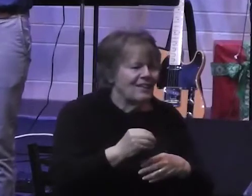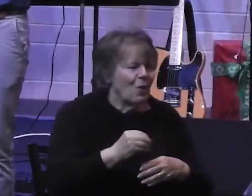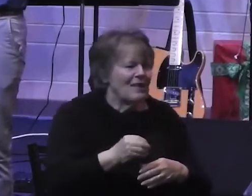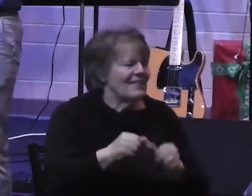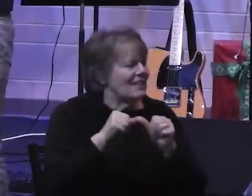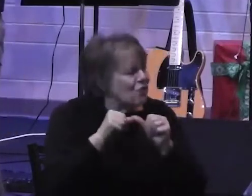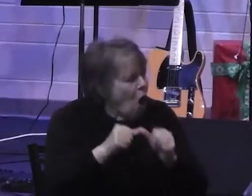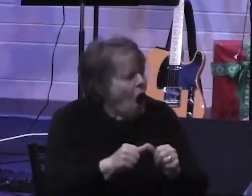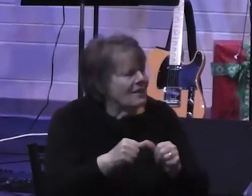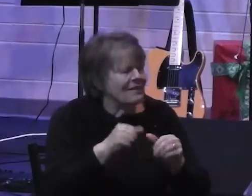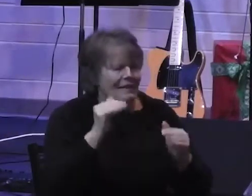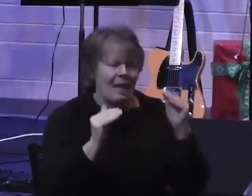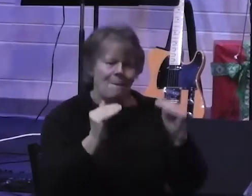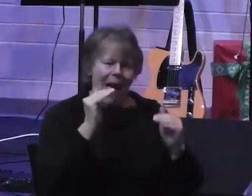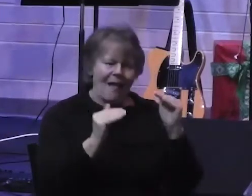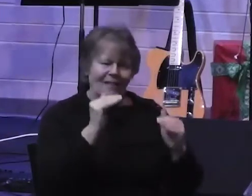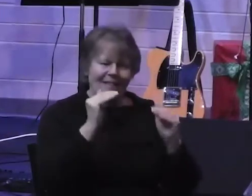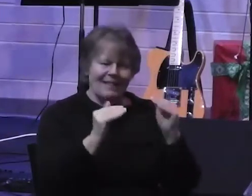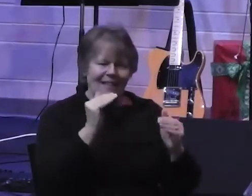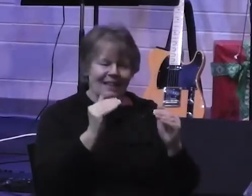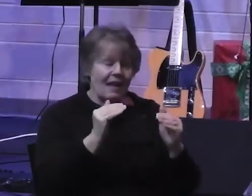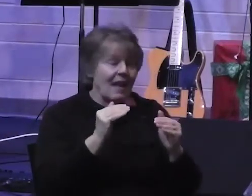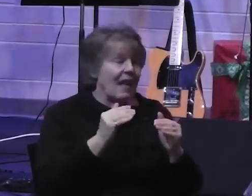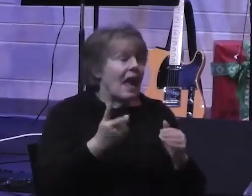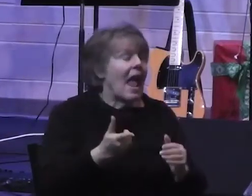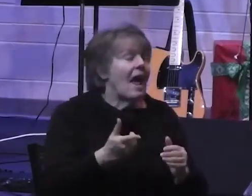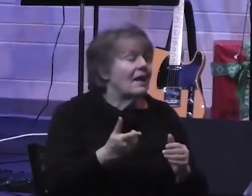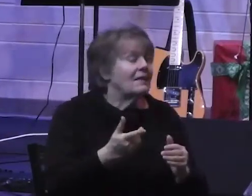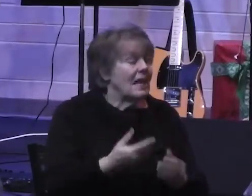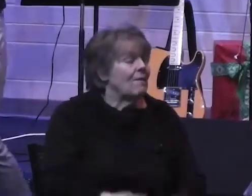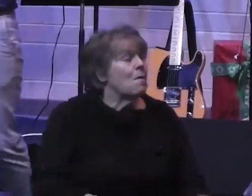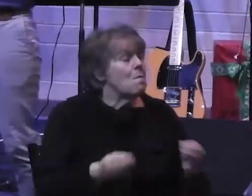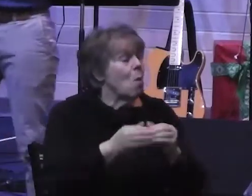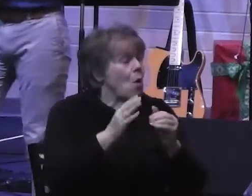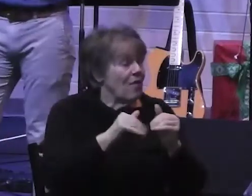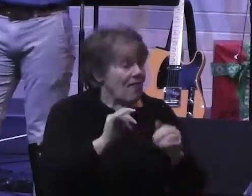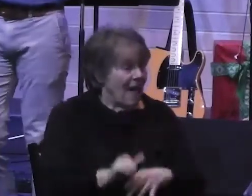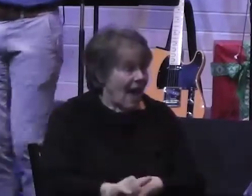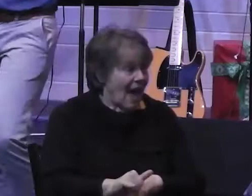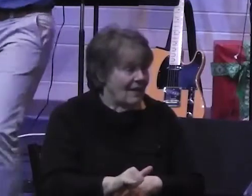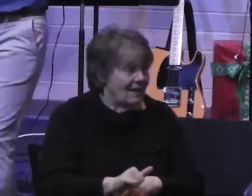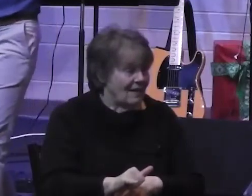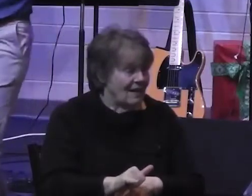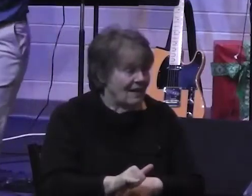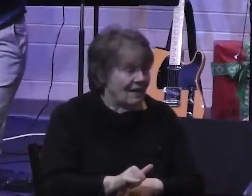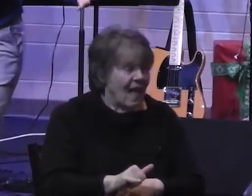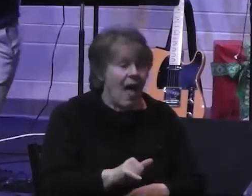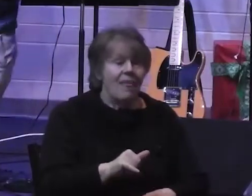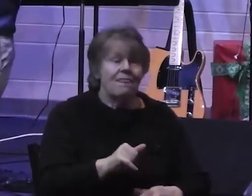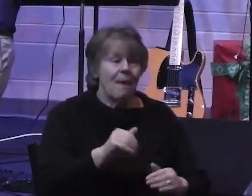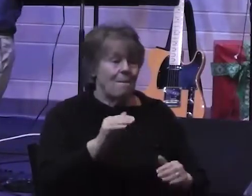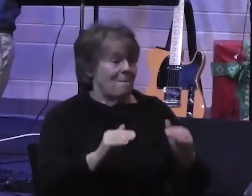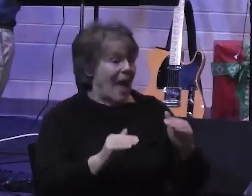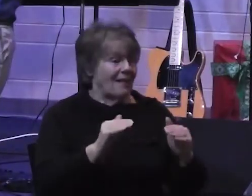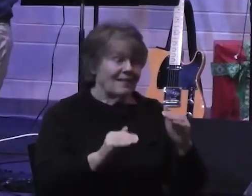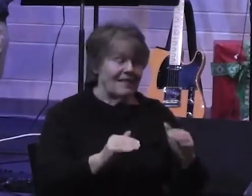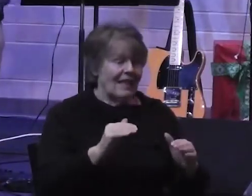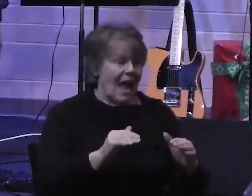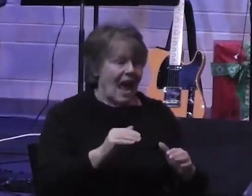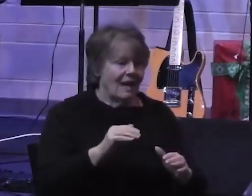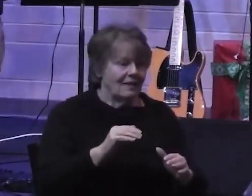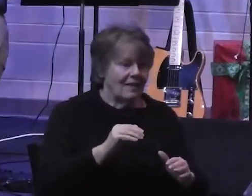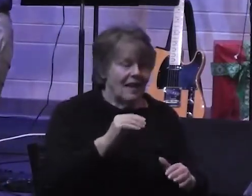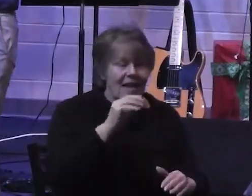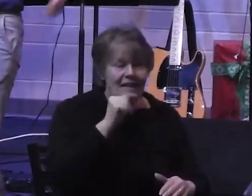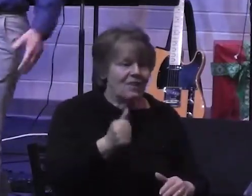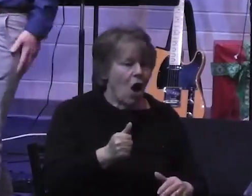balancing act. But on top of that, if you were with us last week, the balancing act isn't just as though you're on a